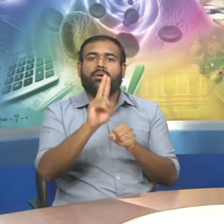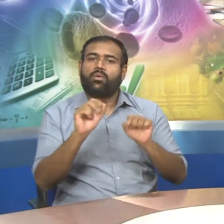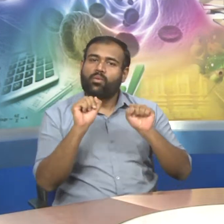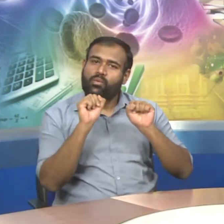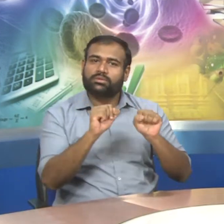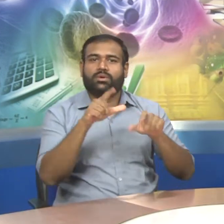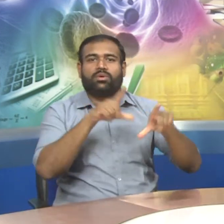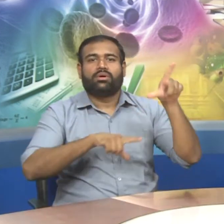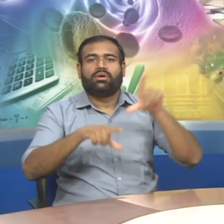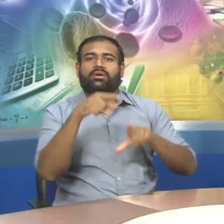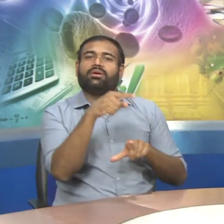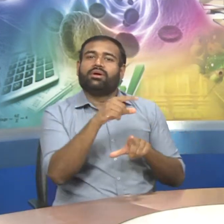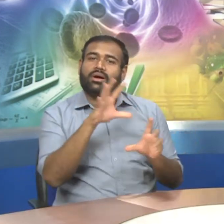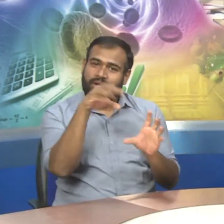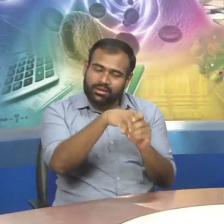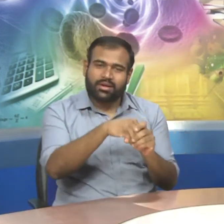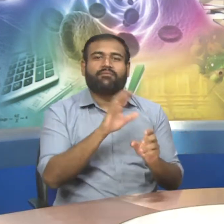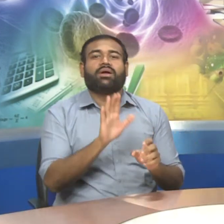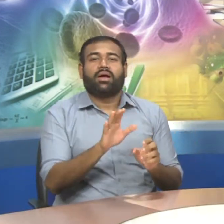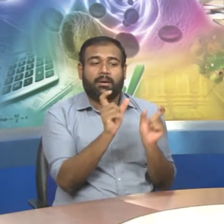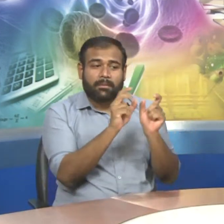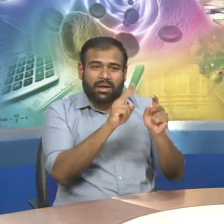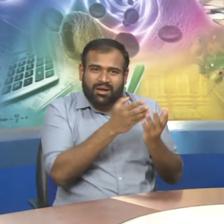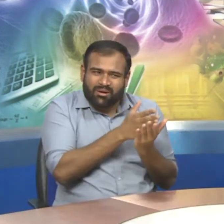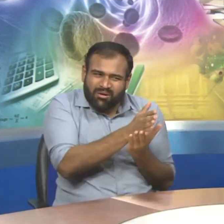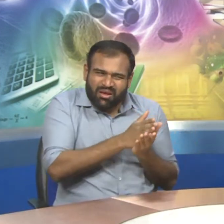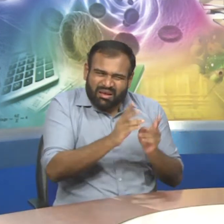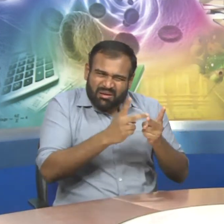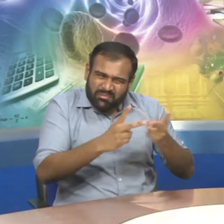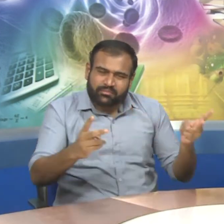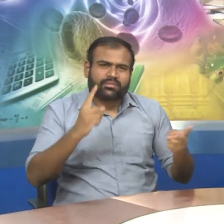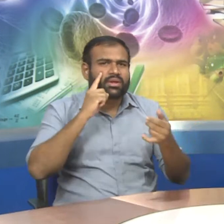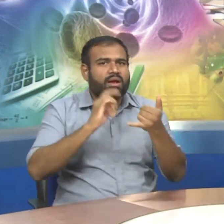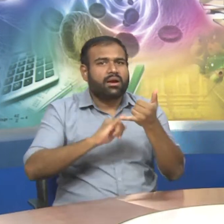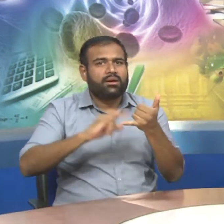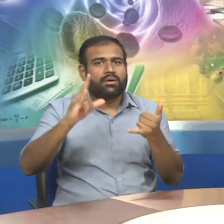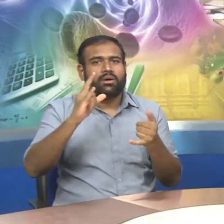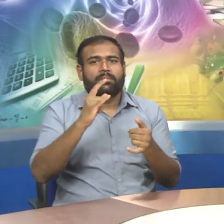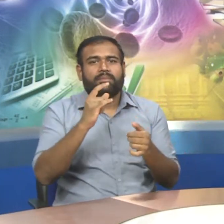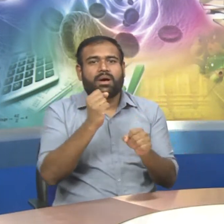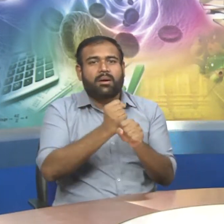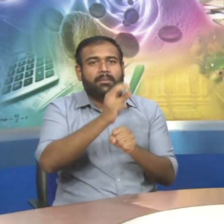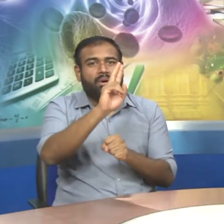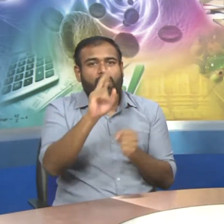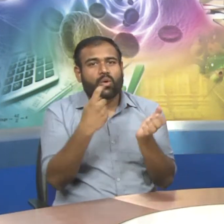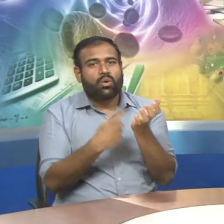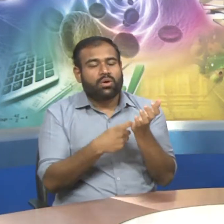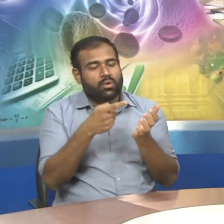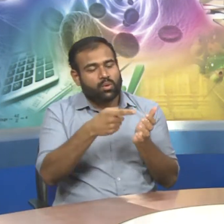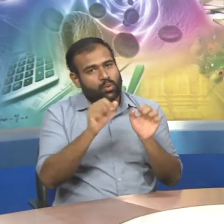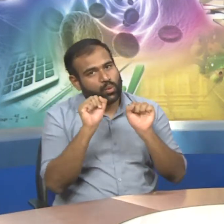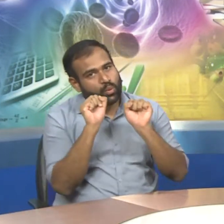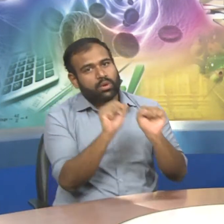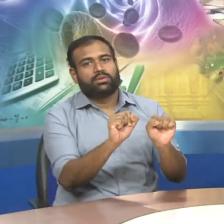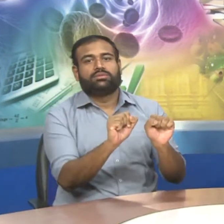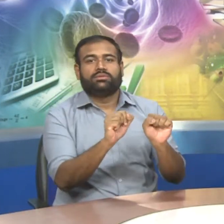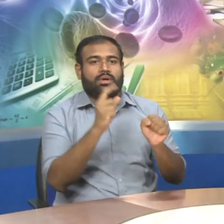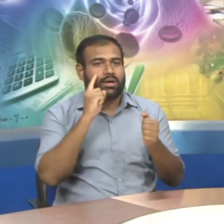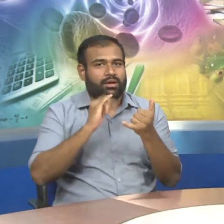We will show and we will see how ISL word structure works and how sign combine together to create a new